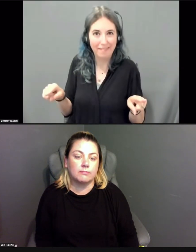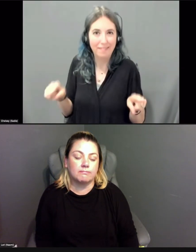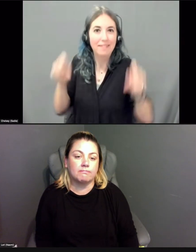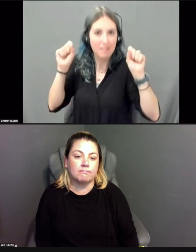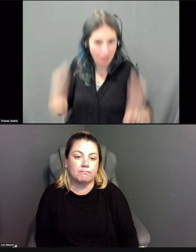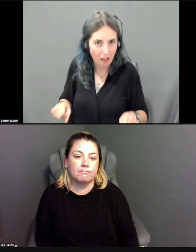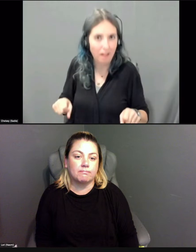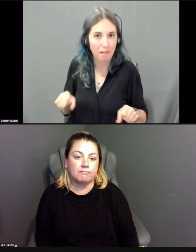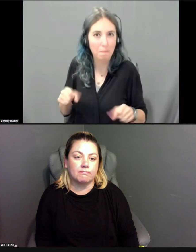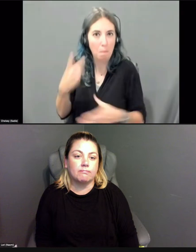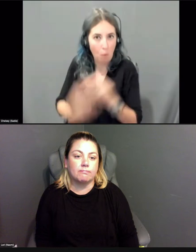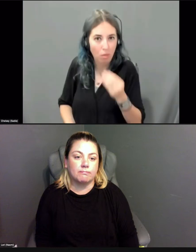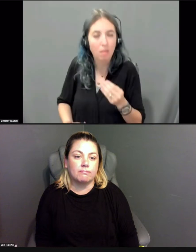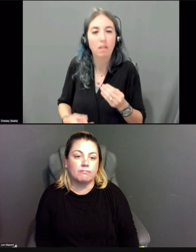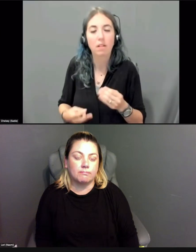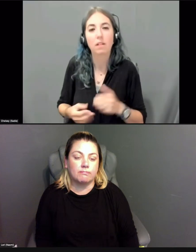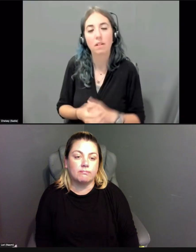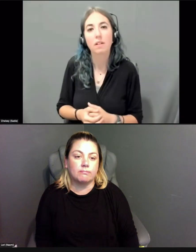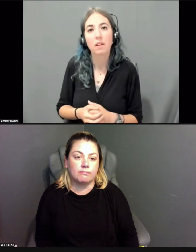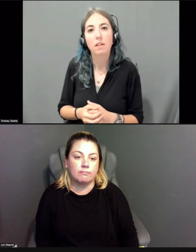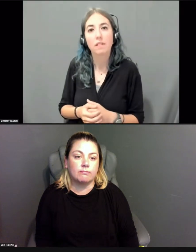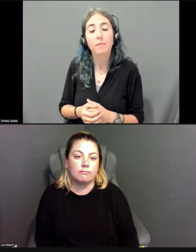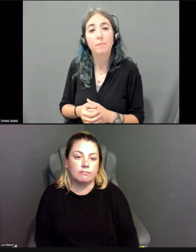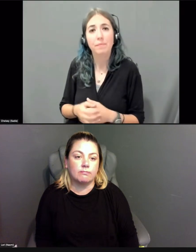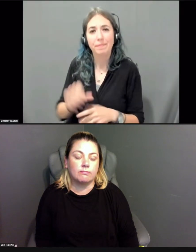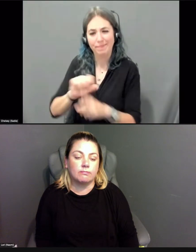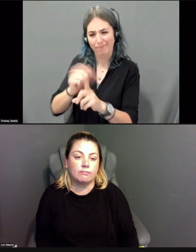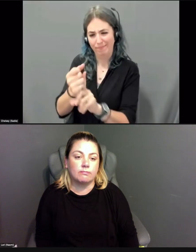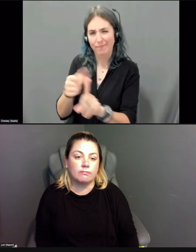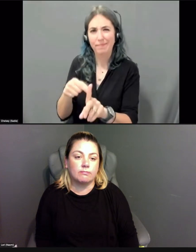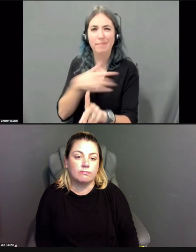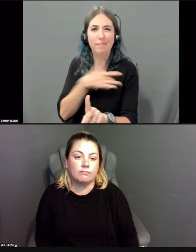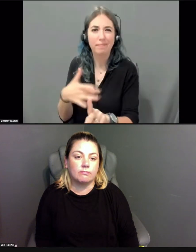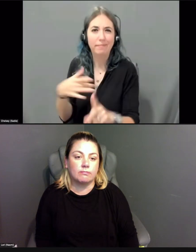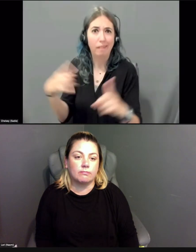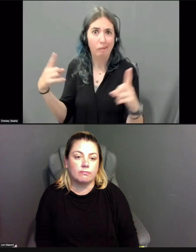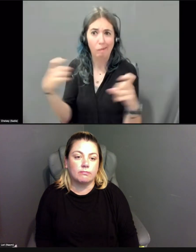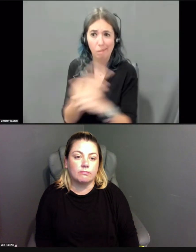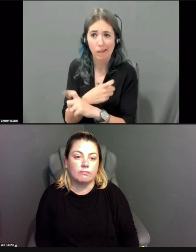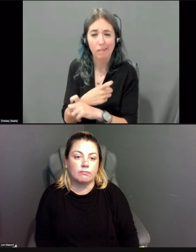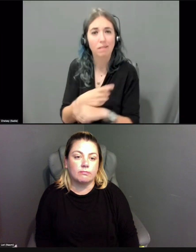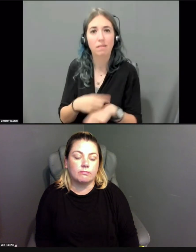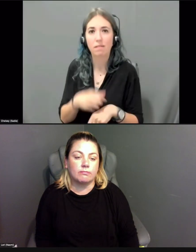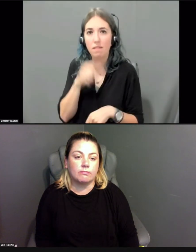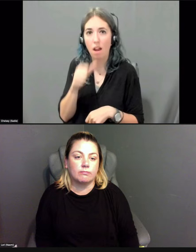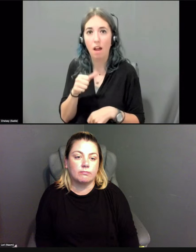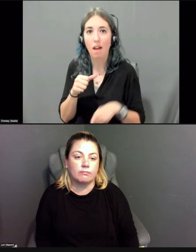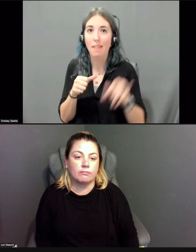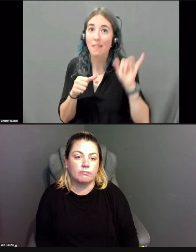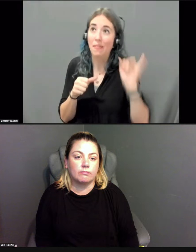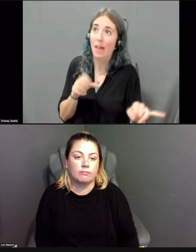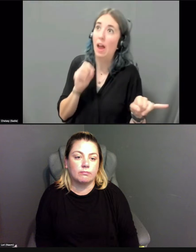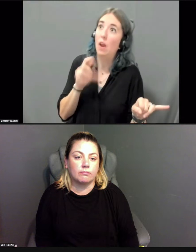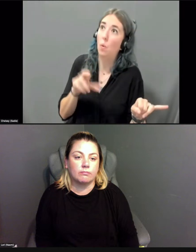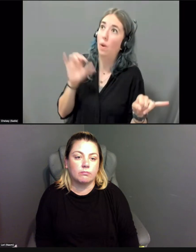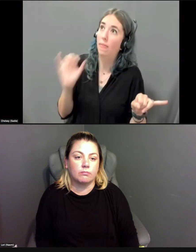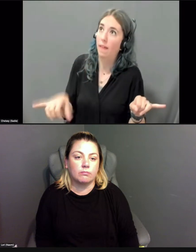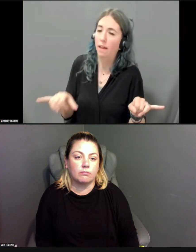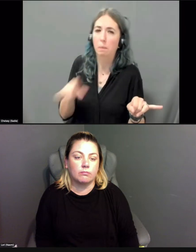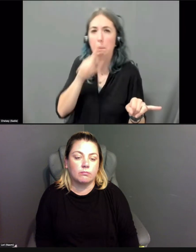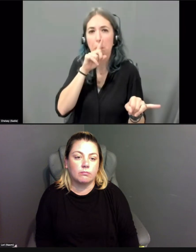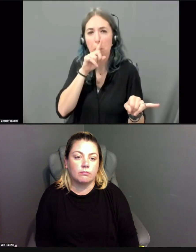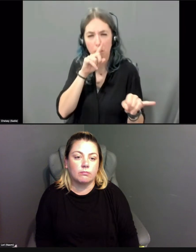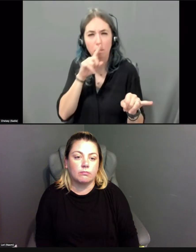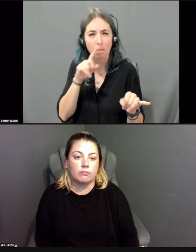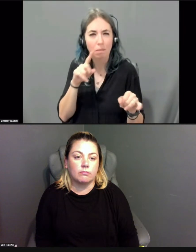factors that feed into any situation. And I think that that's a perfect example of how diet culture is more